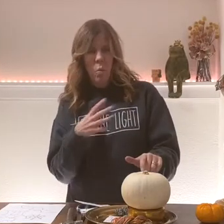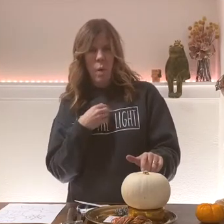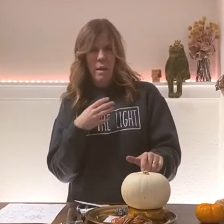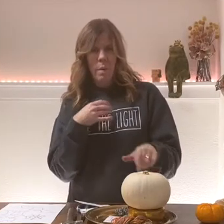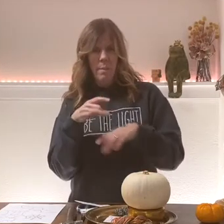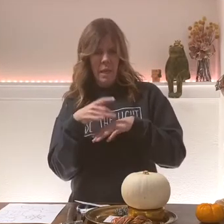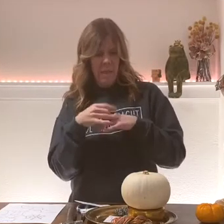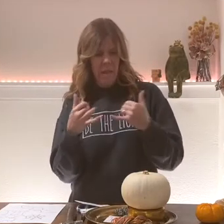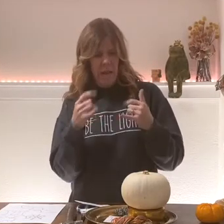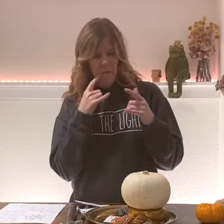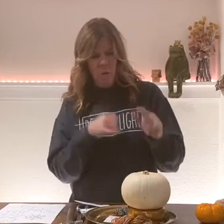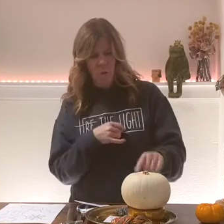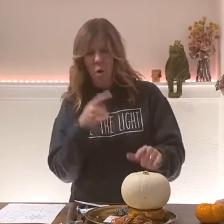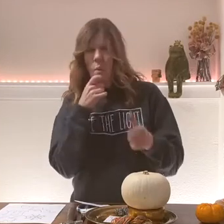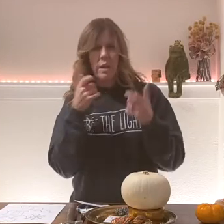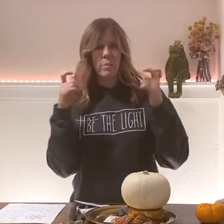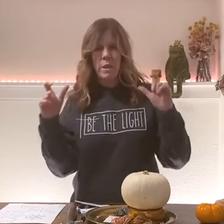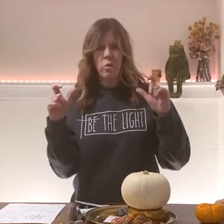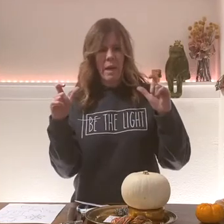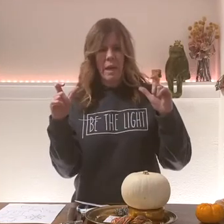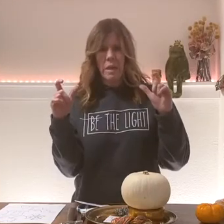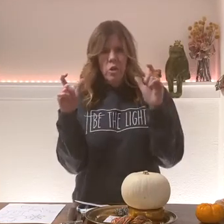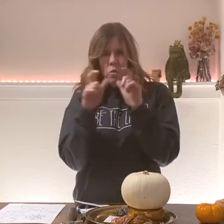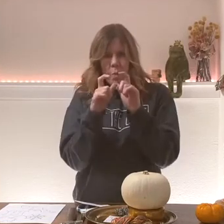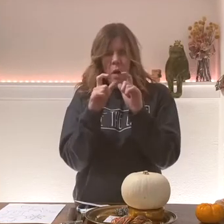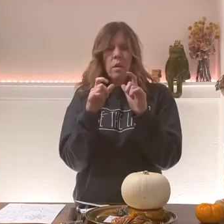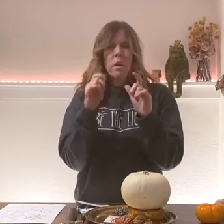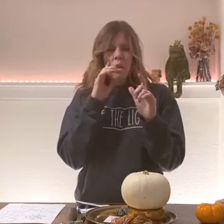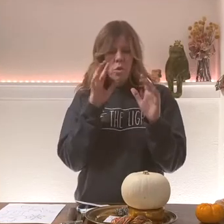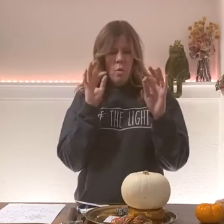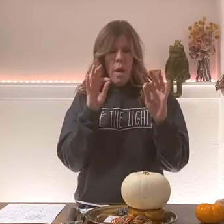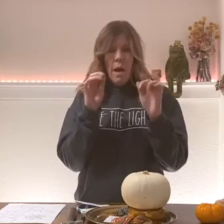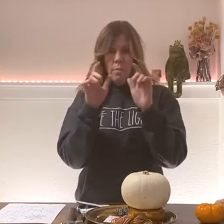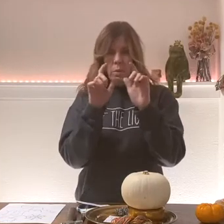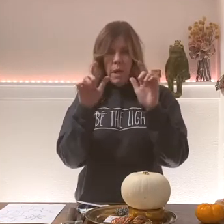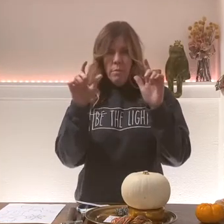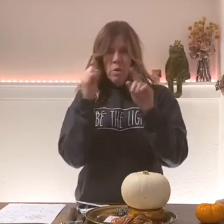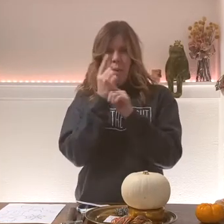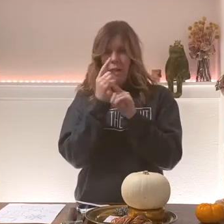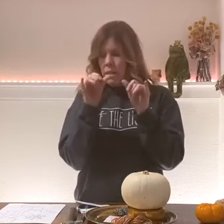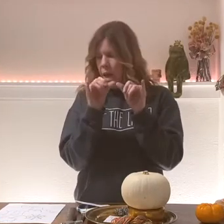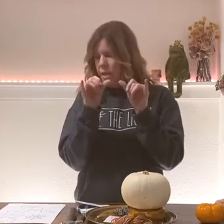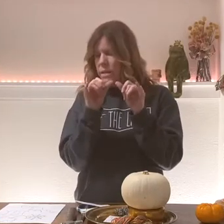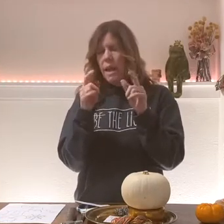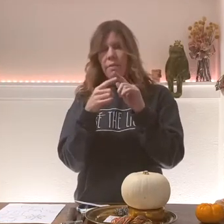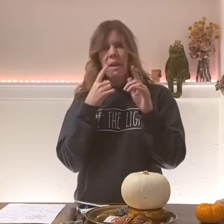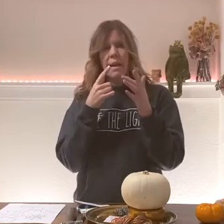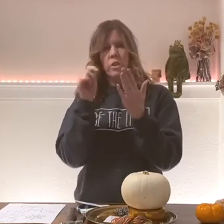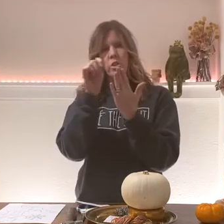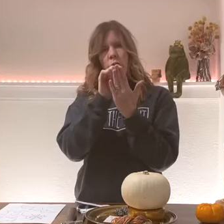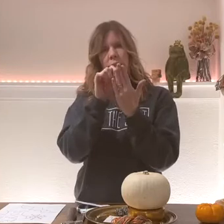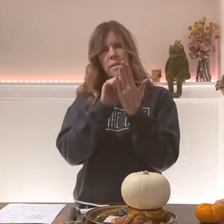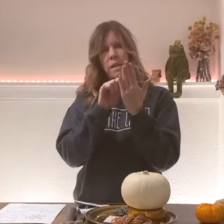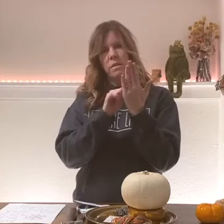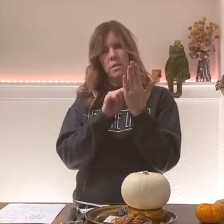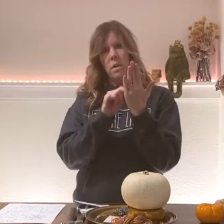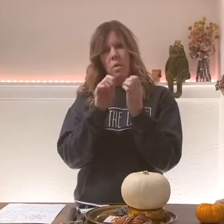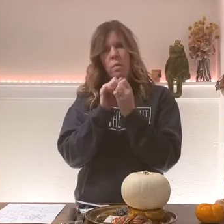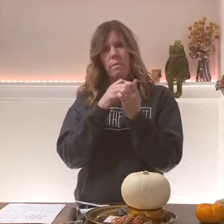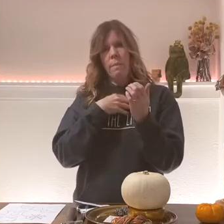white pumpkin today. So you don't want it to be too big and too small. So I blew it up to the right size and then I just traced it with my paper.